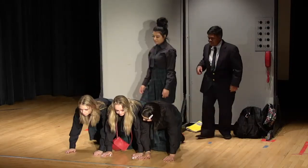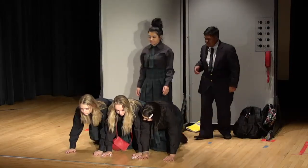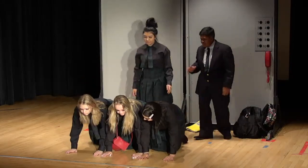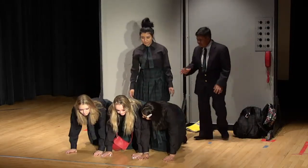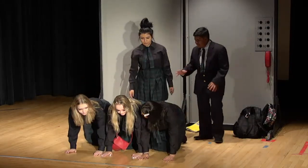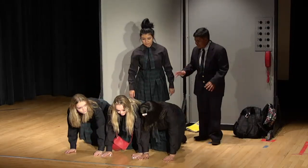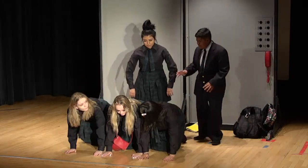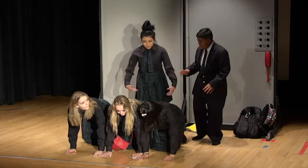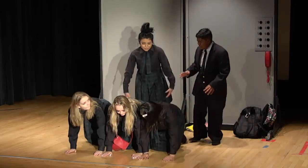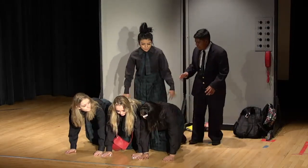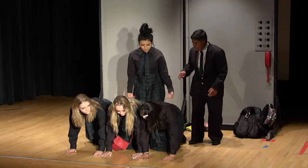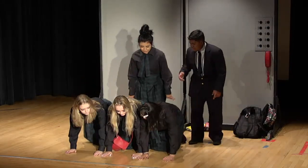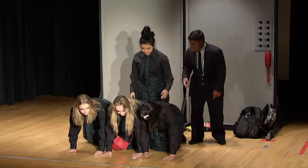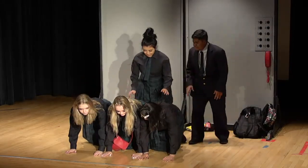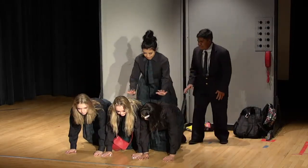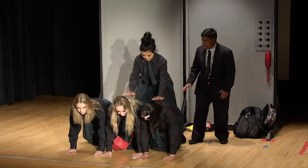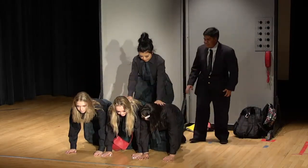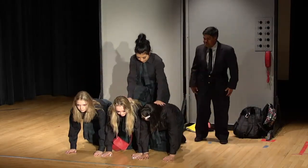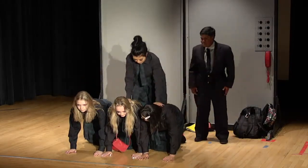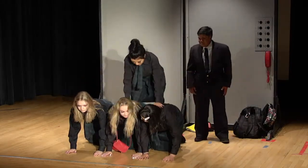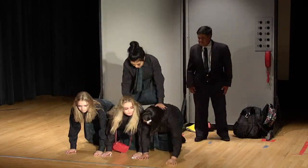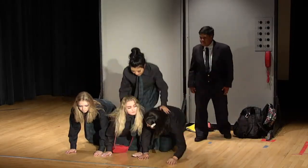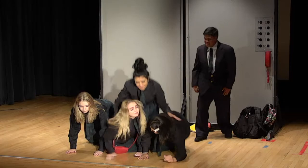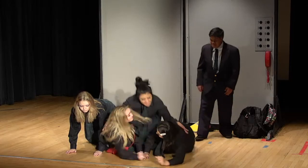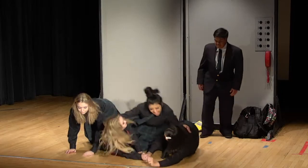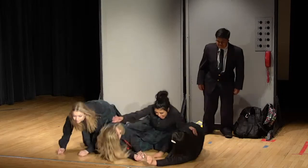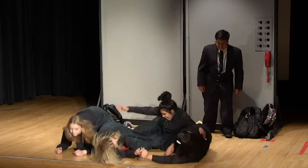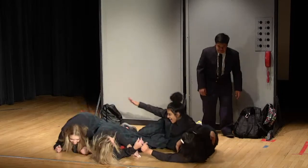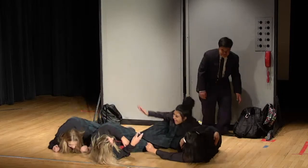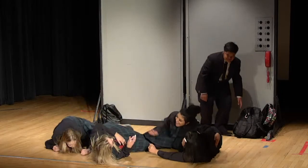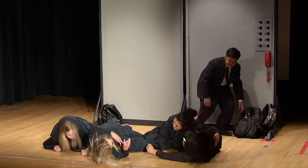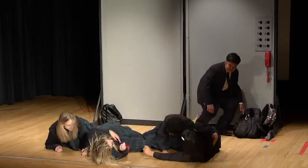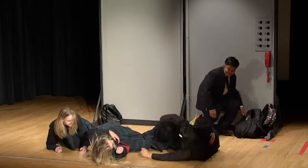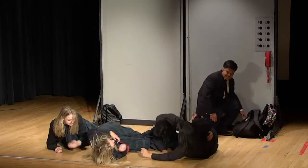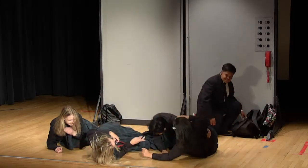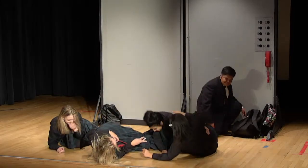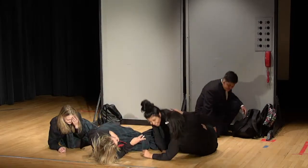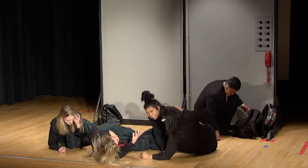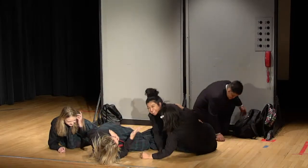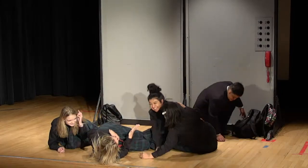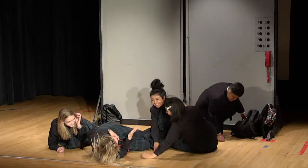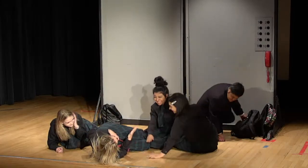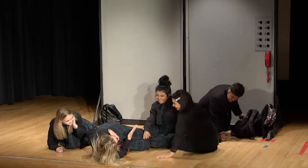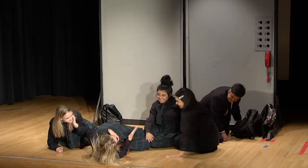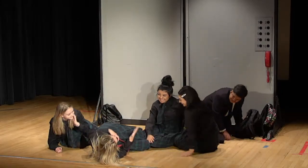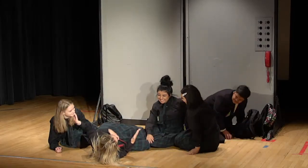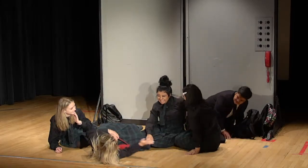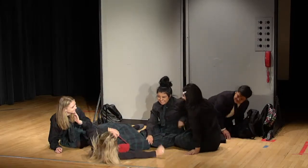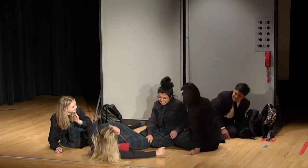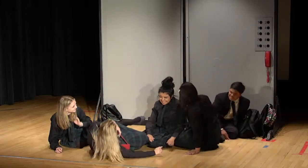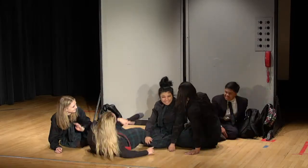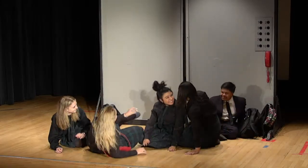Lindsay tries to climb on top of them. So does Melanie. Sam looks at them and shakes his head. They begin to collapse and all start to